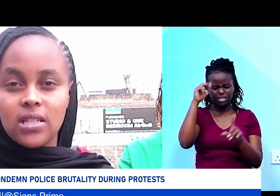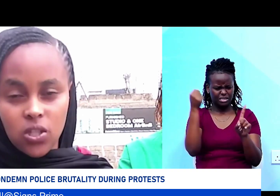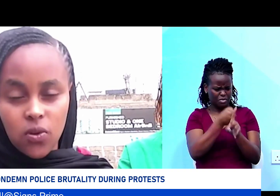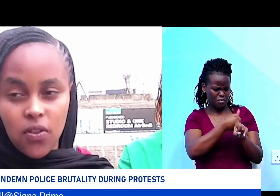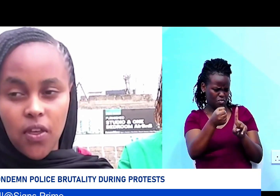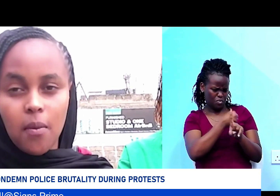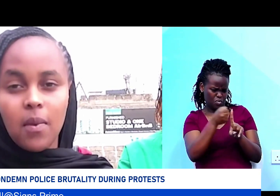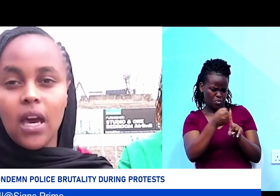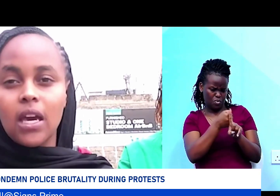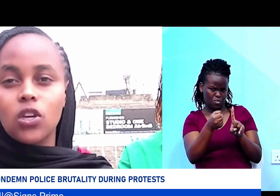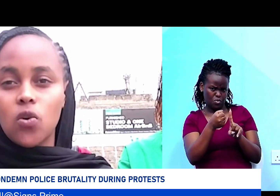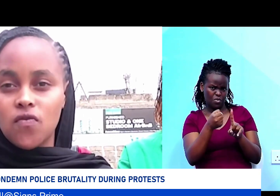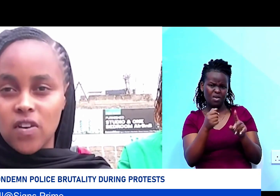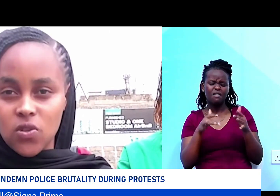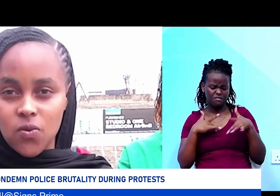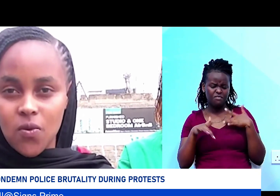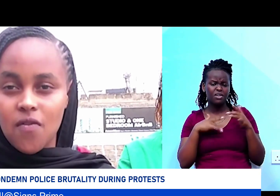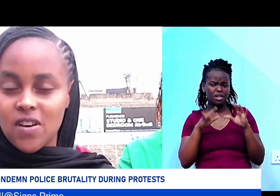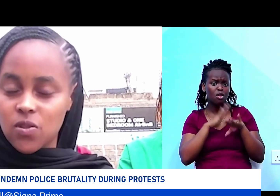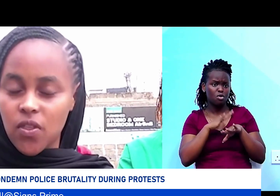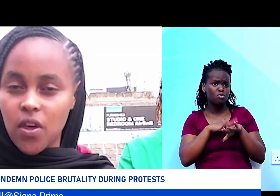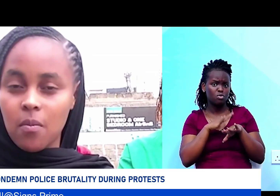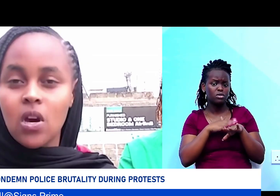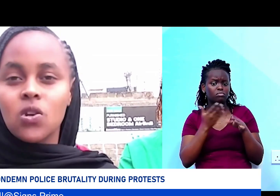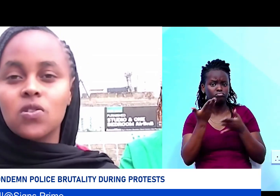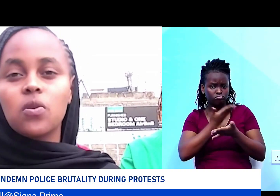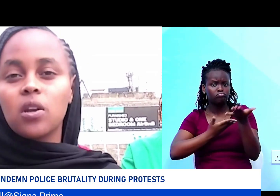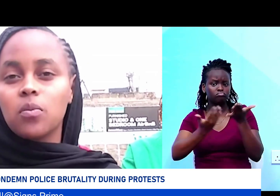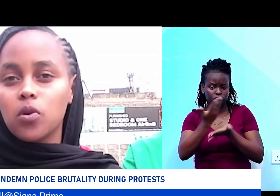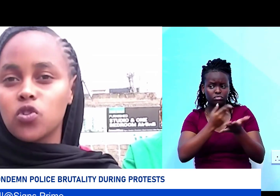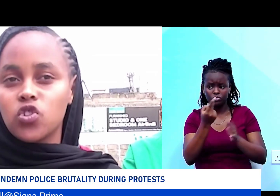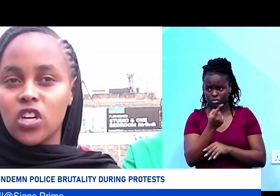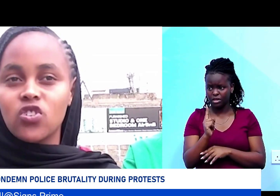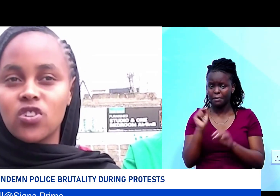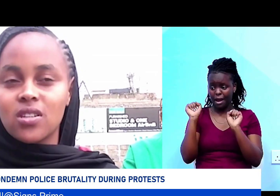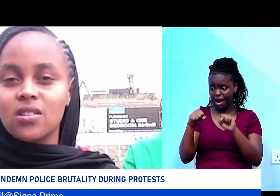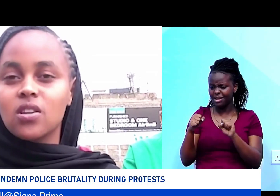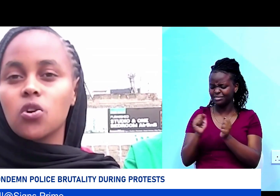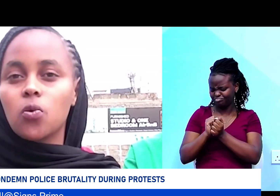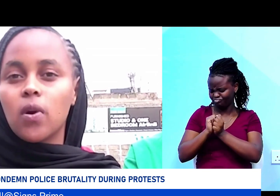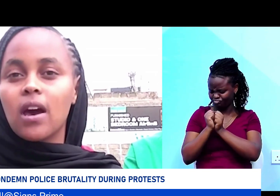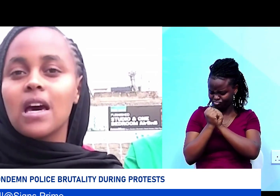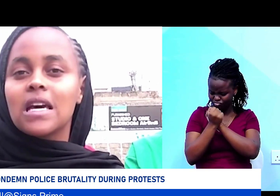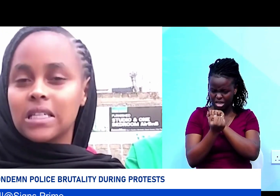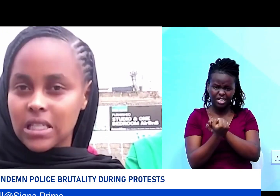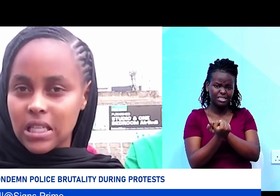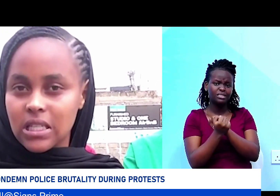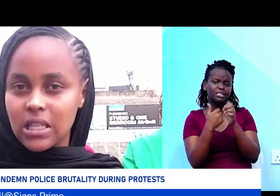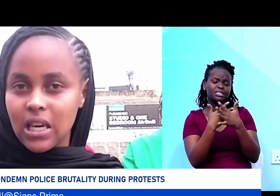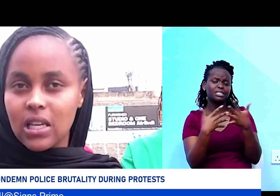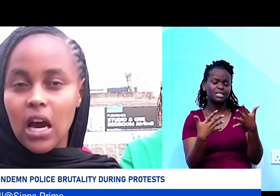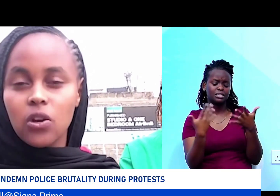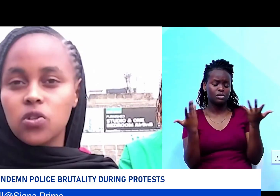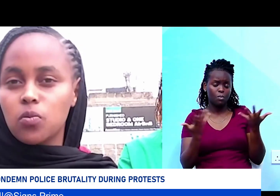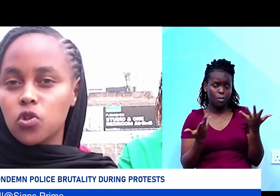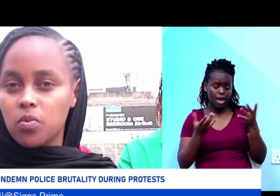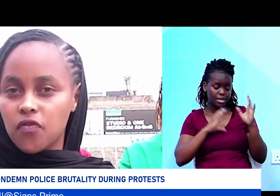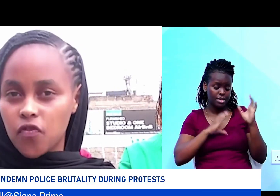sit with them and converse with them so that you can be able to change this scenario where citizens in Kenya are not able to be